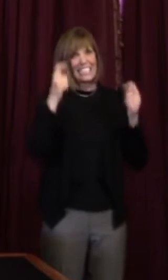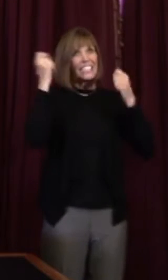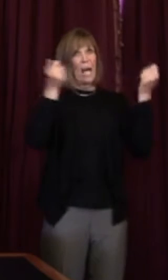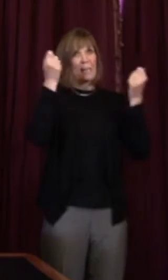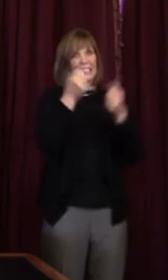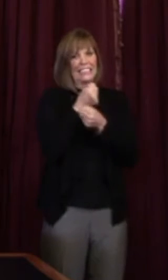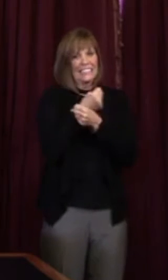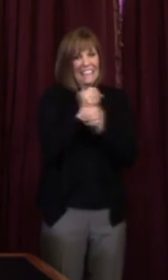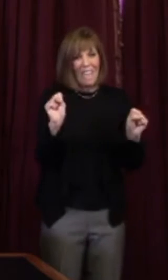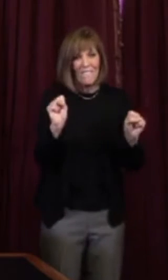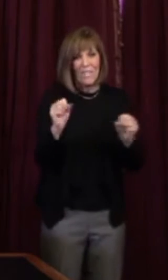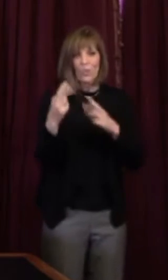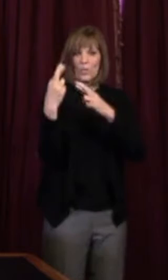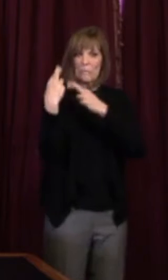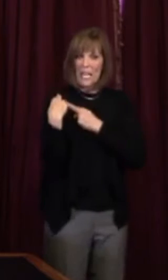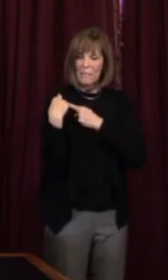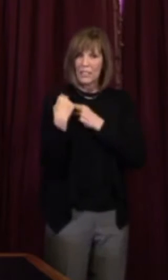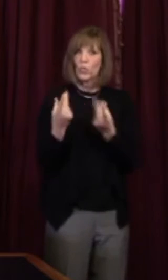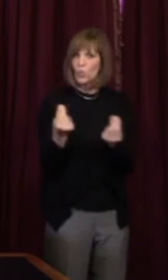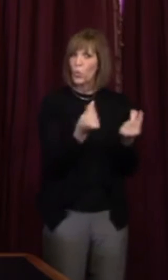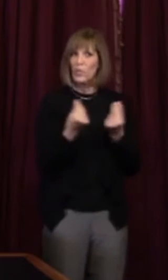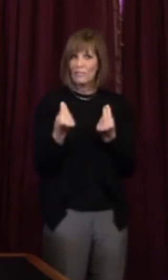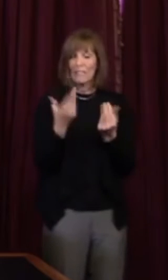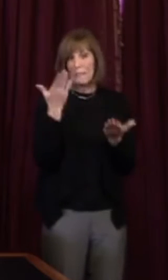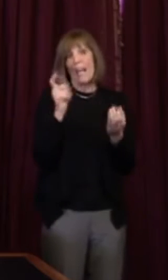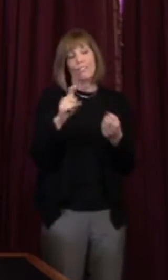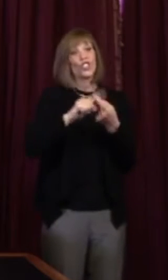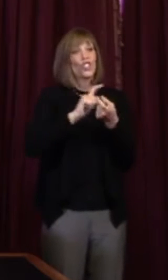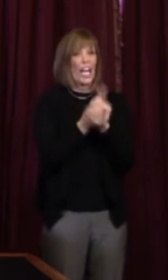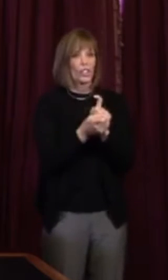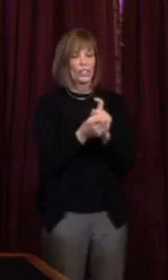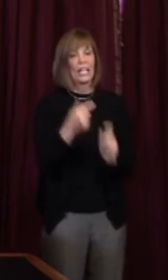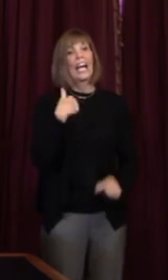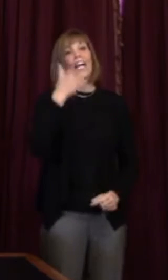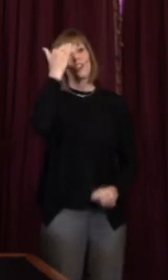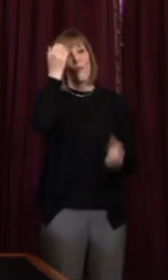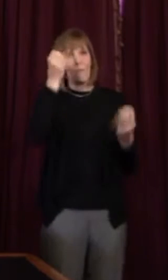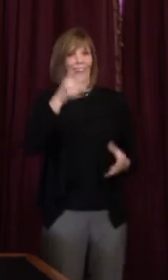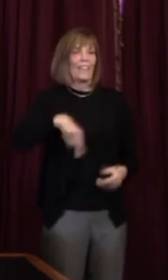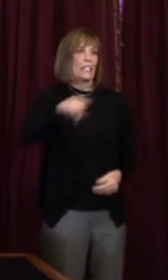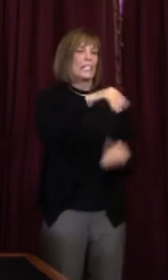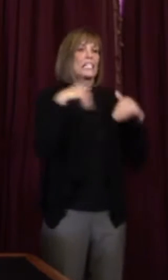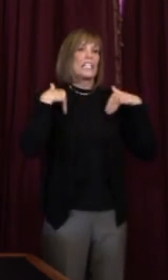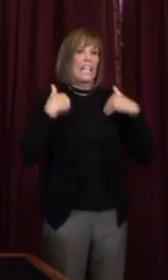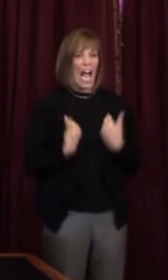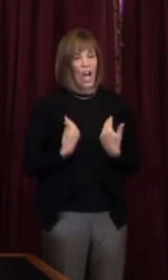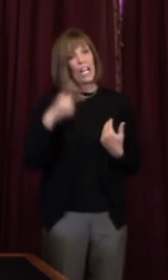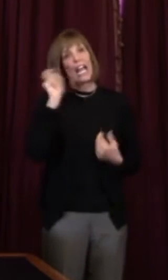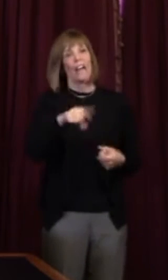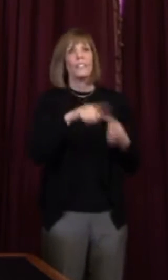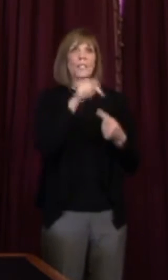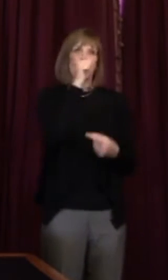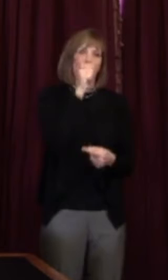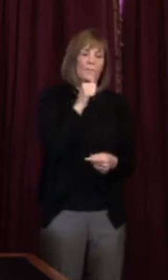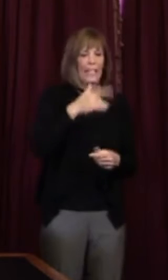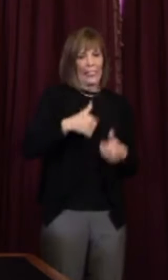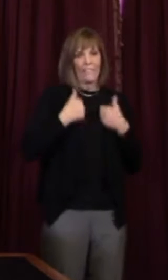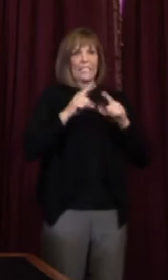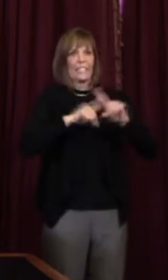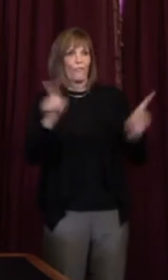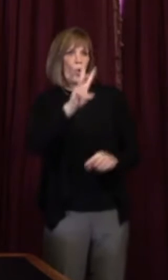and responsibly. I understand that many people are tired of living differently because of